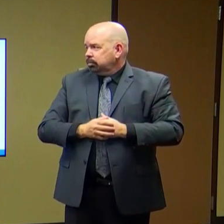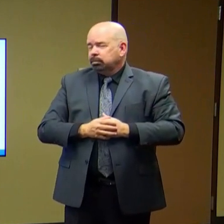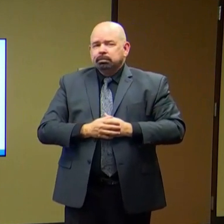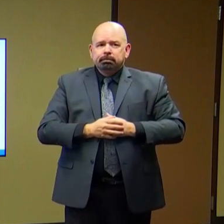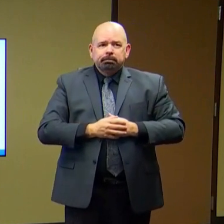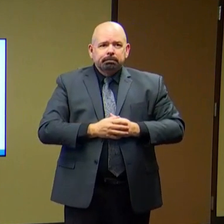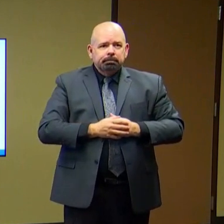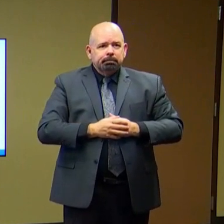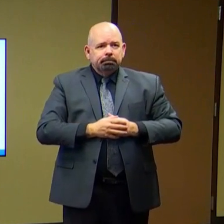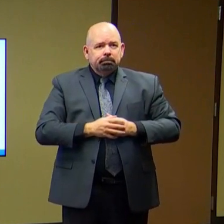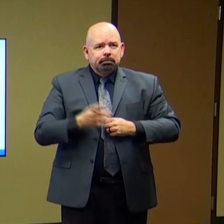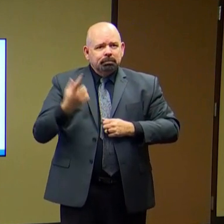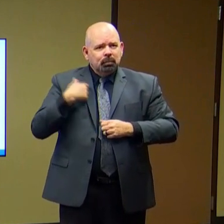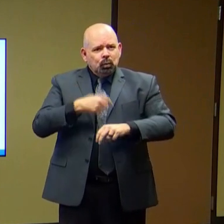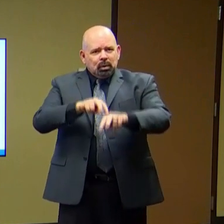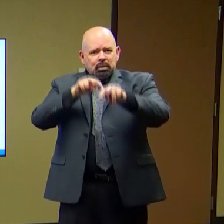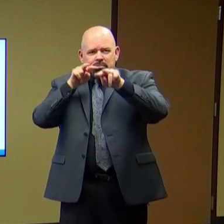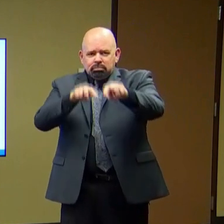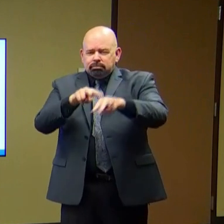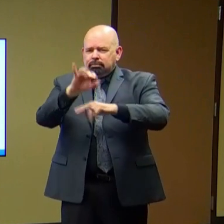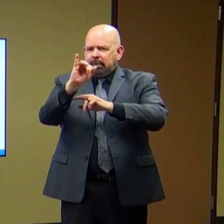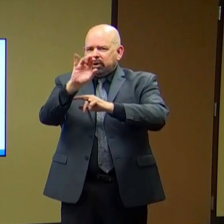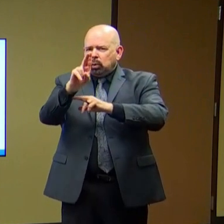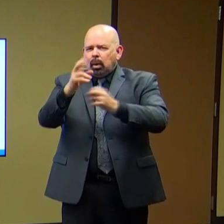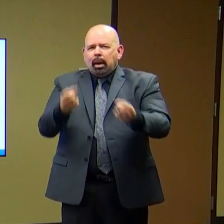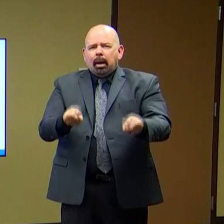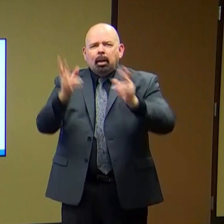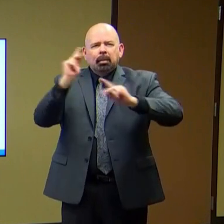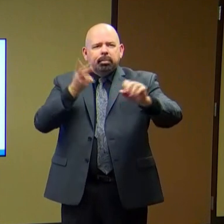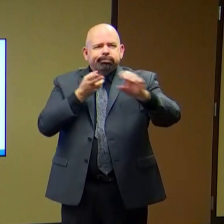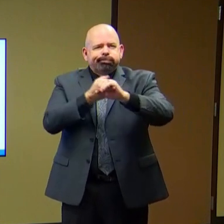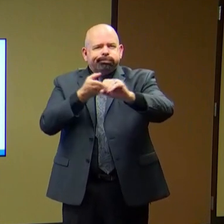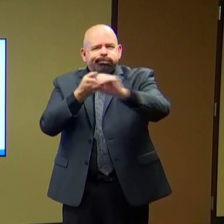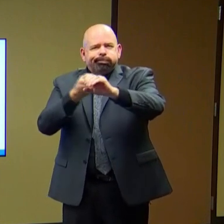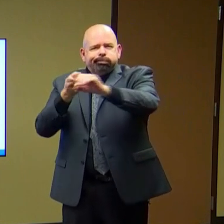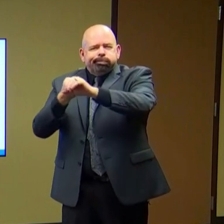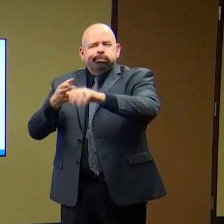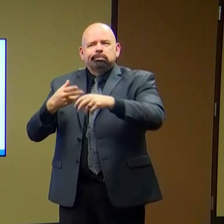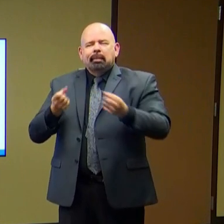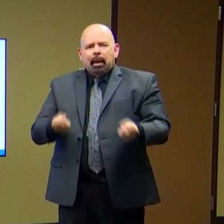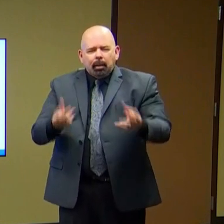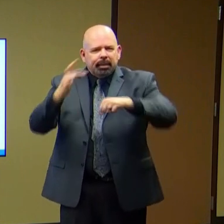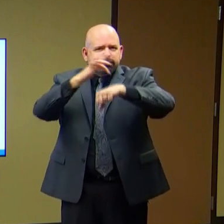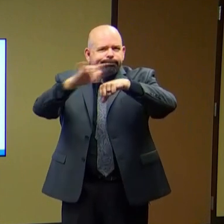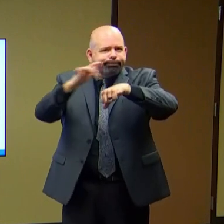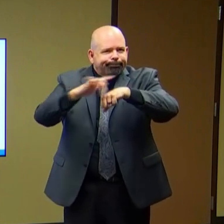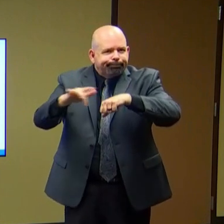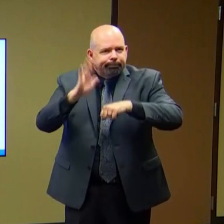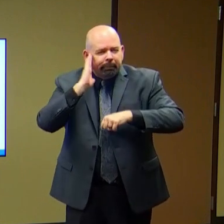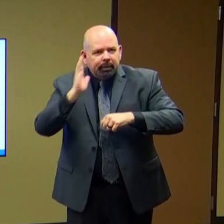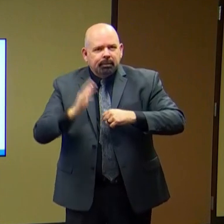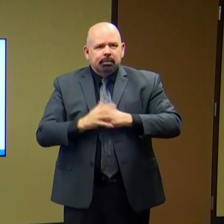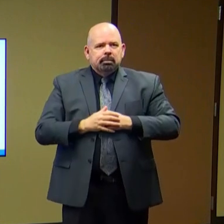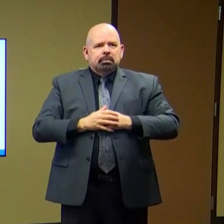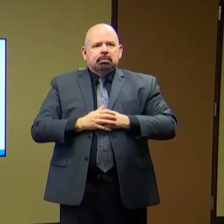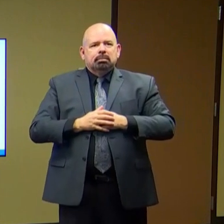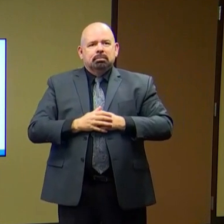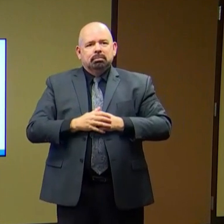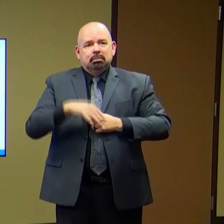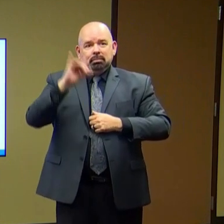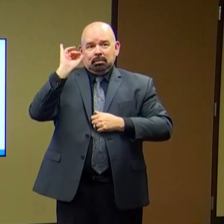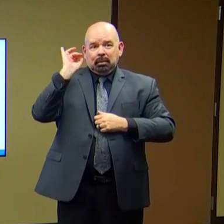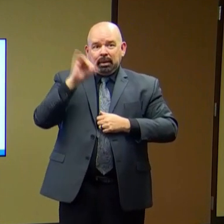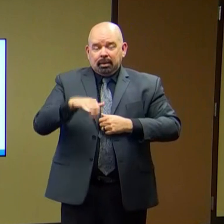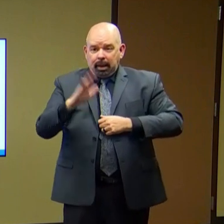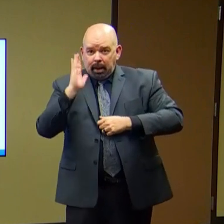monitoring the ICU bed availability, this has been something, this shows, again, the number of available beds, so this is something